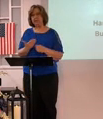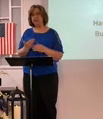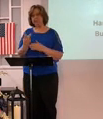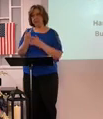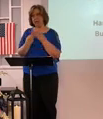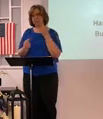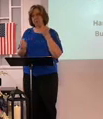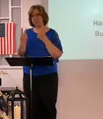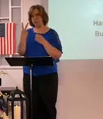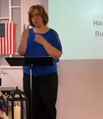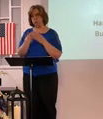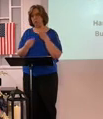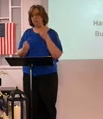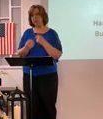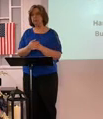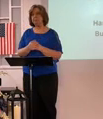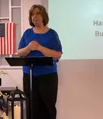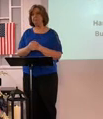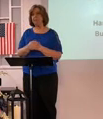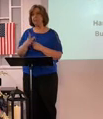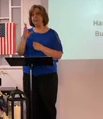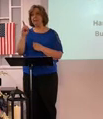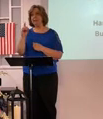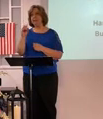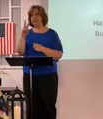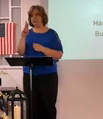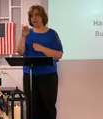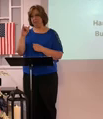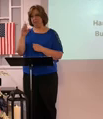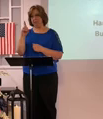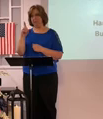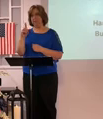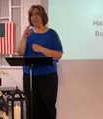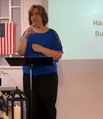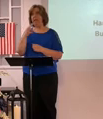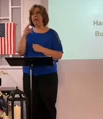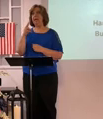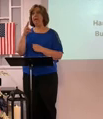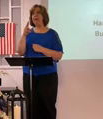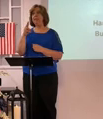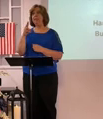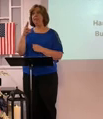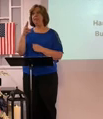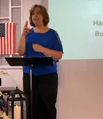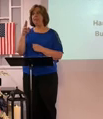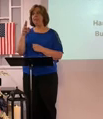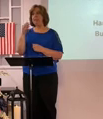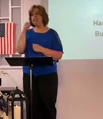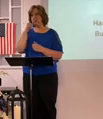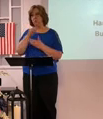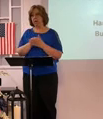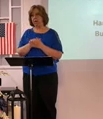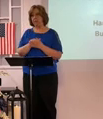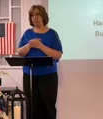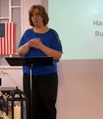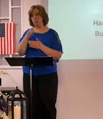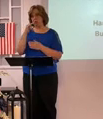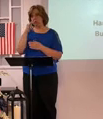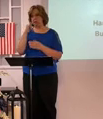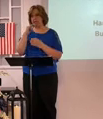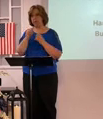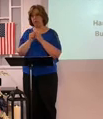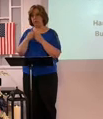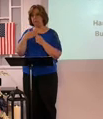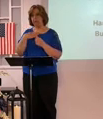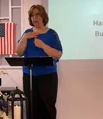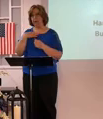introduce them, but Dave and Denise and Nicole were all friends with my kids as they were all younger, especially David.